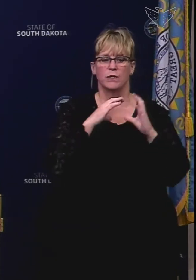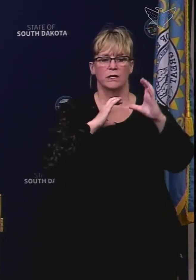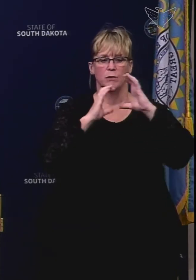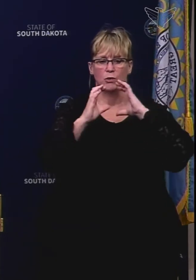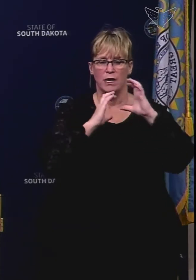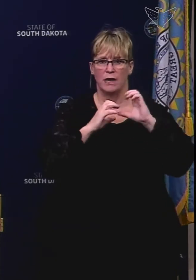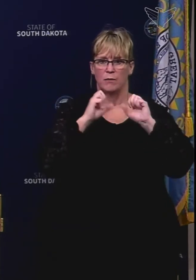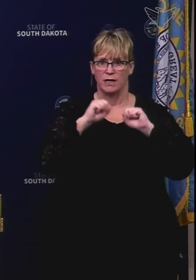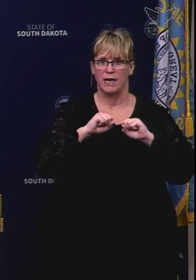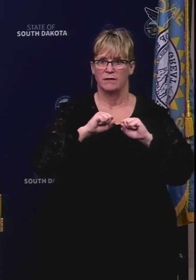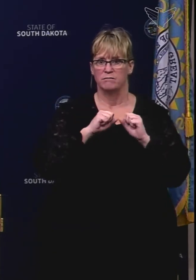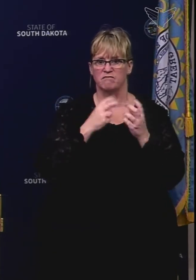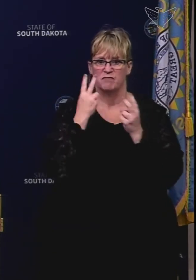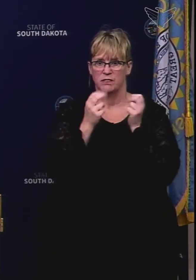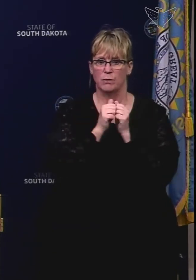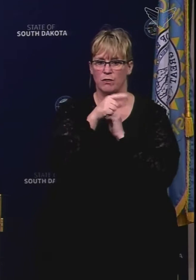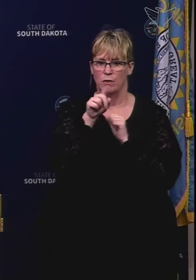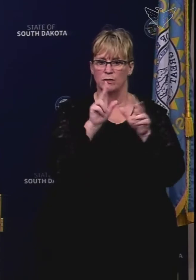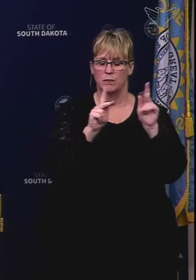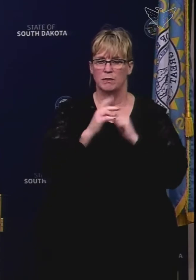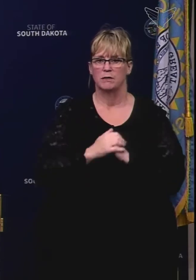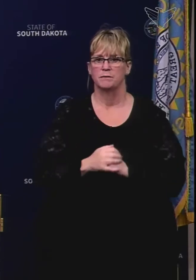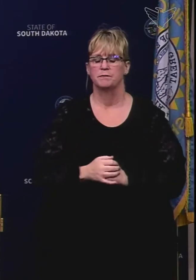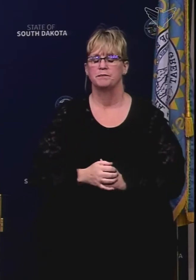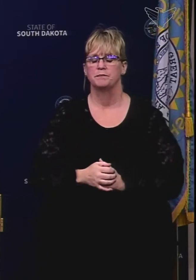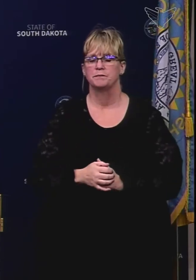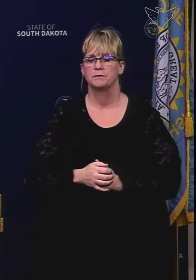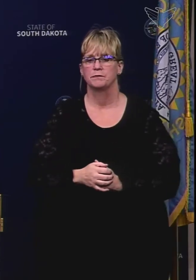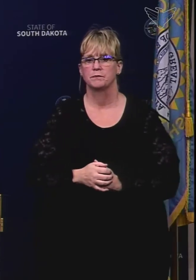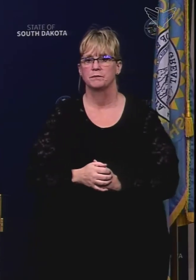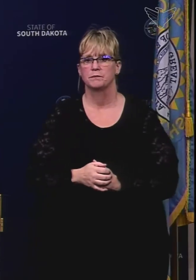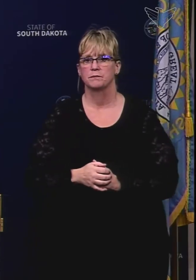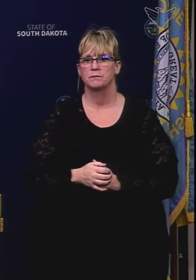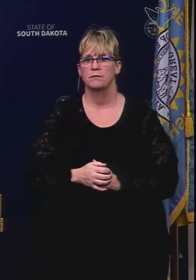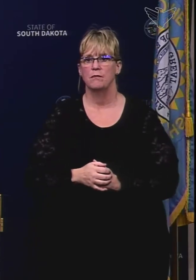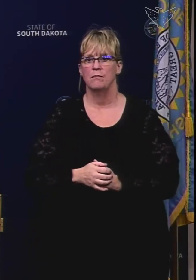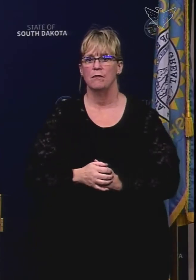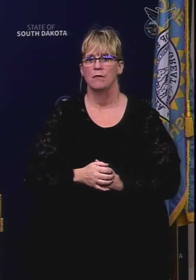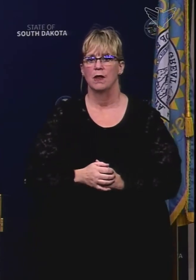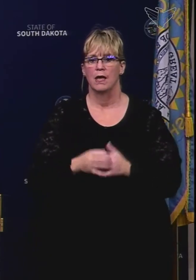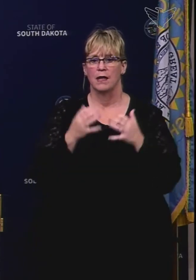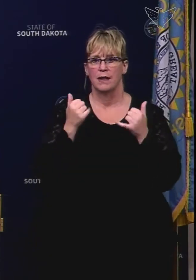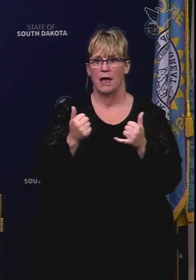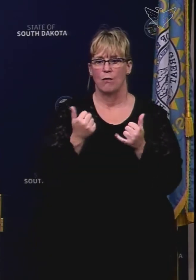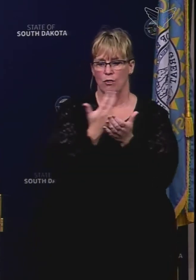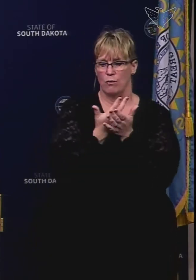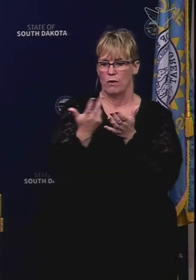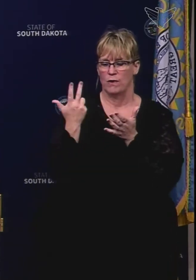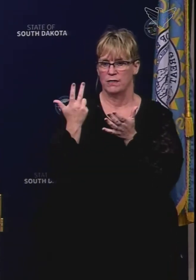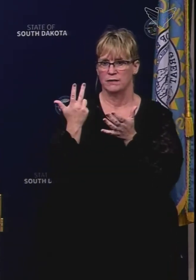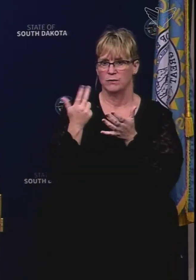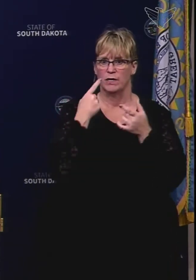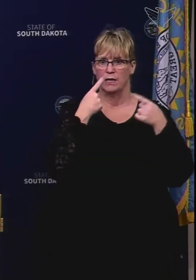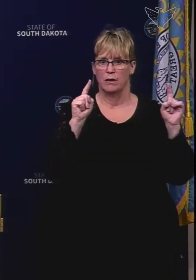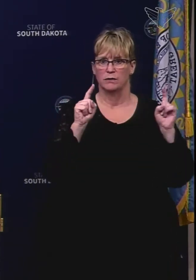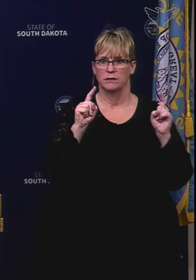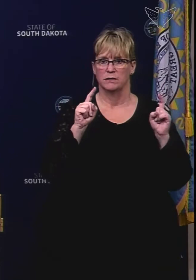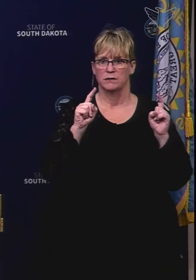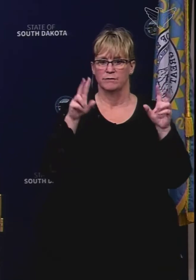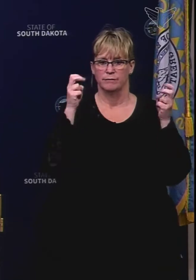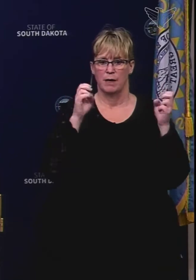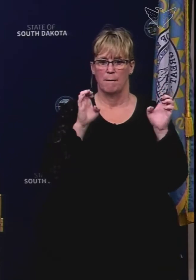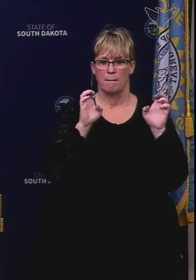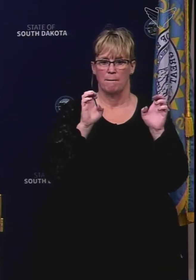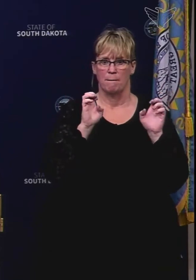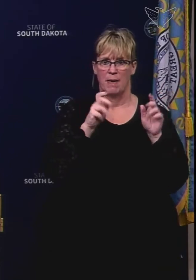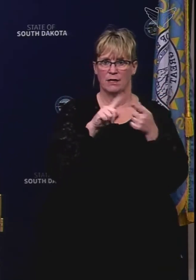communication and could visit with them. Now, 3 weeks ago, we announced in South Dakota our Back to Normal plan. At the moment,